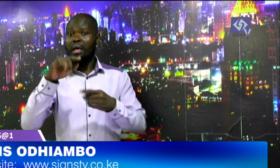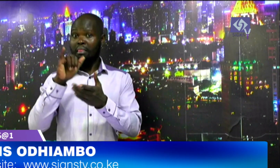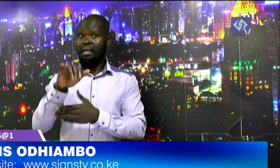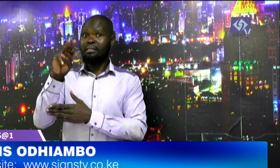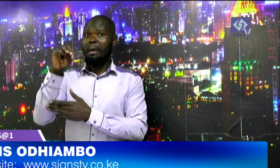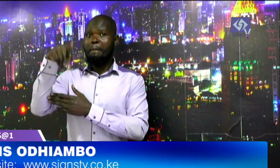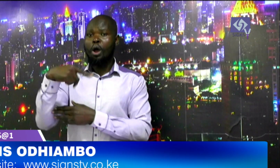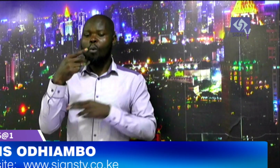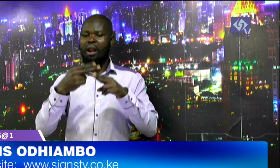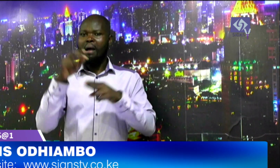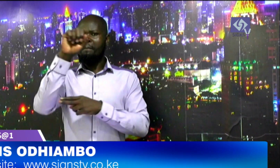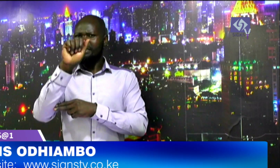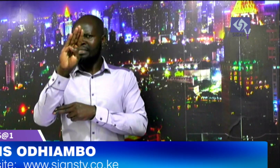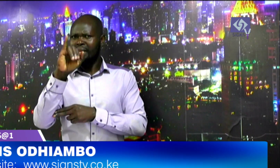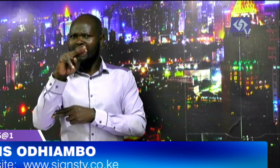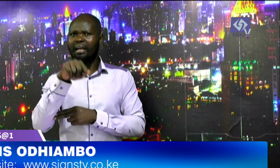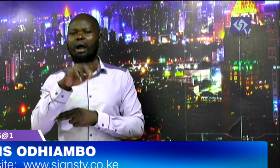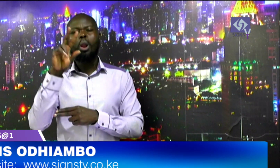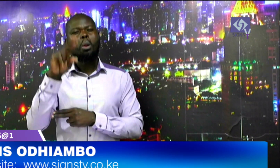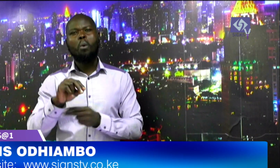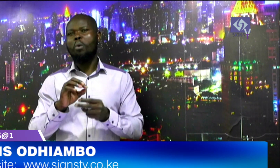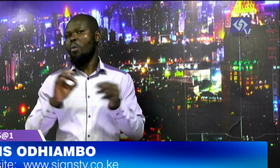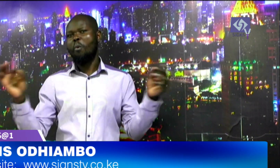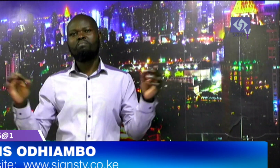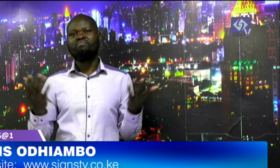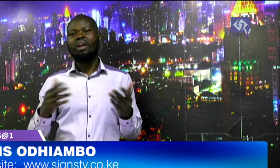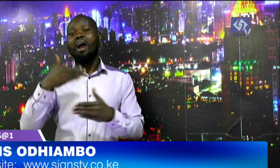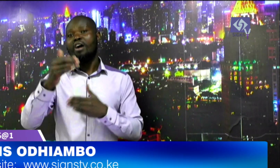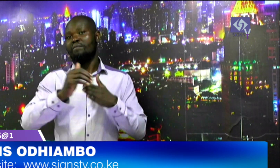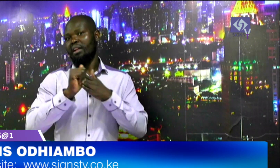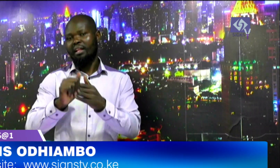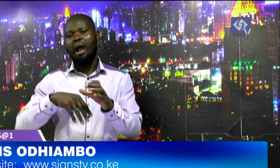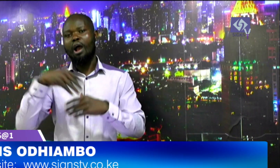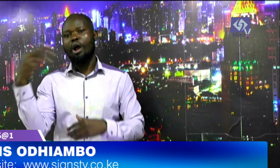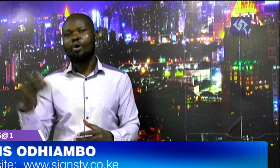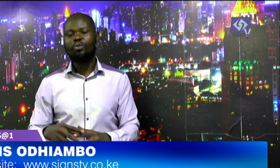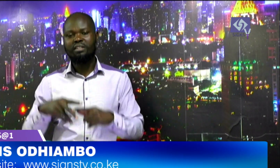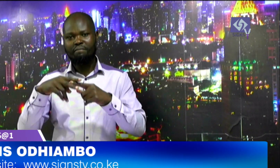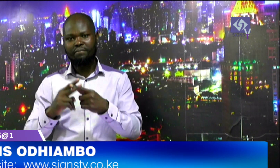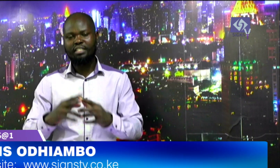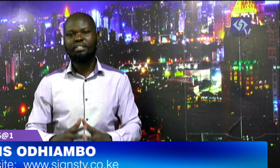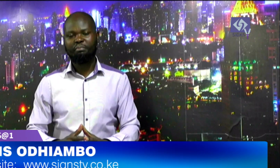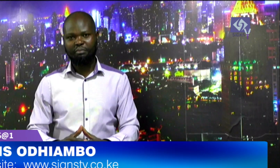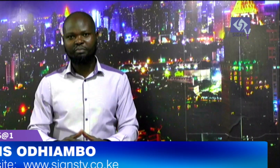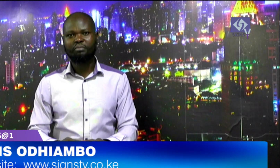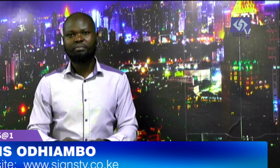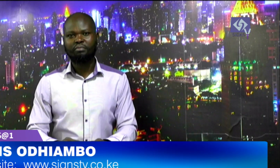replacement was announced in June after the Azimio la Umoja coalition announced that MP Sabina Chege will no longer lead